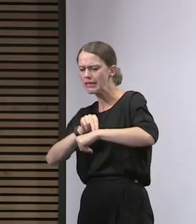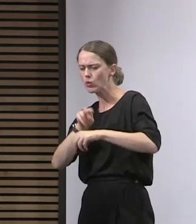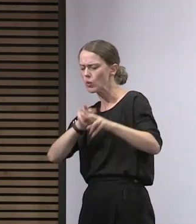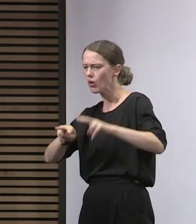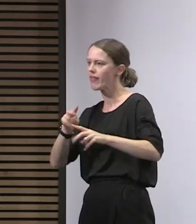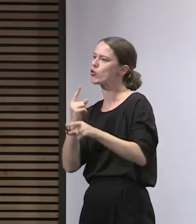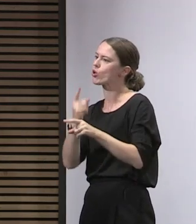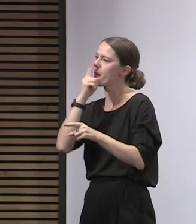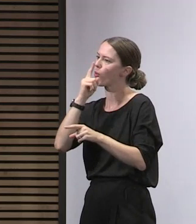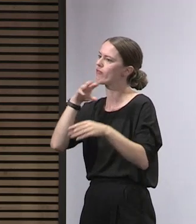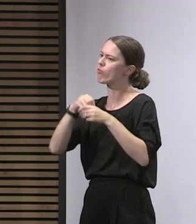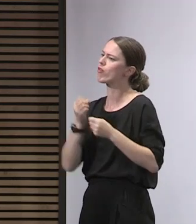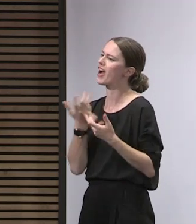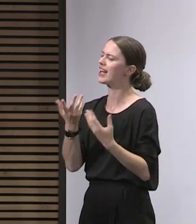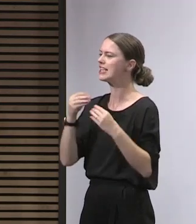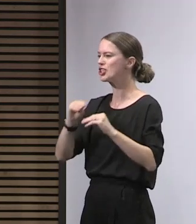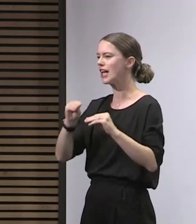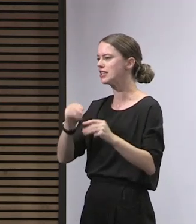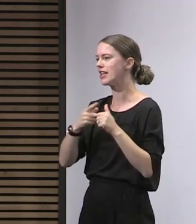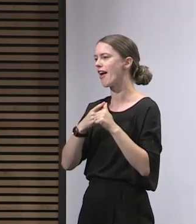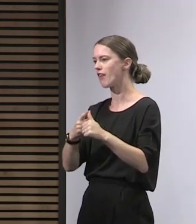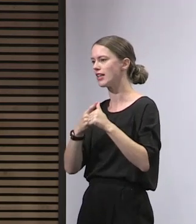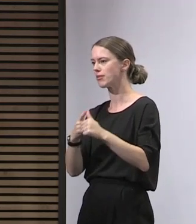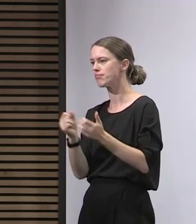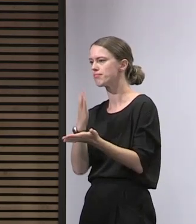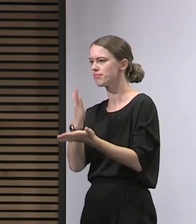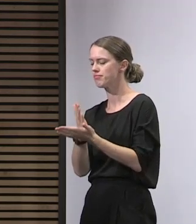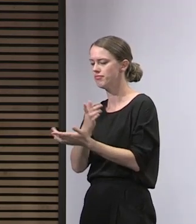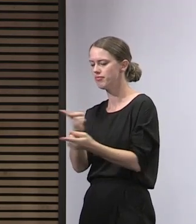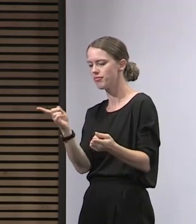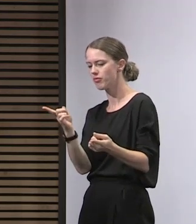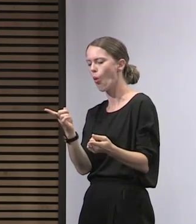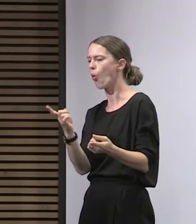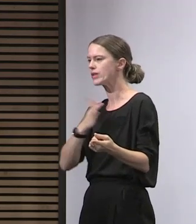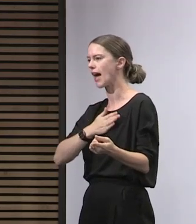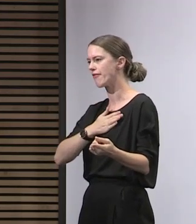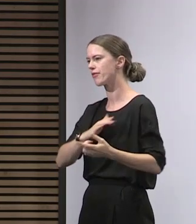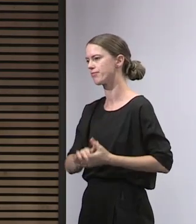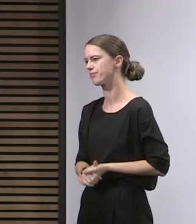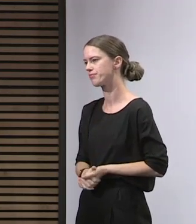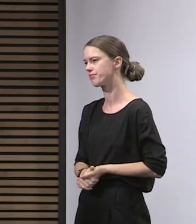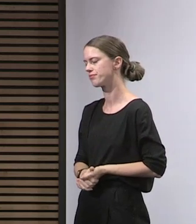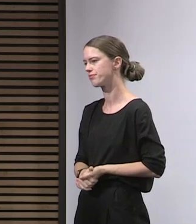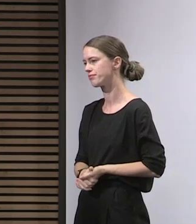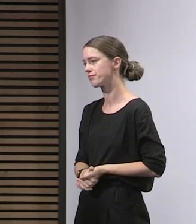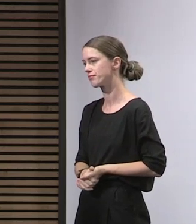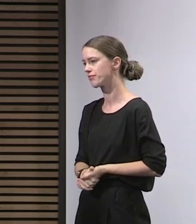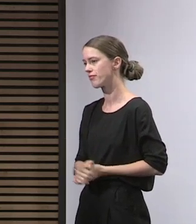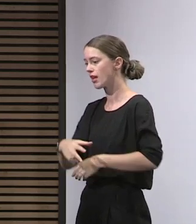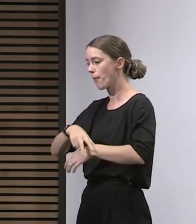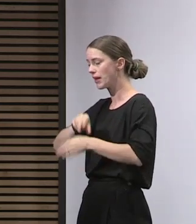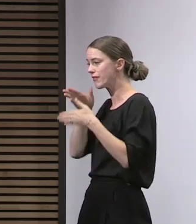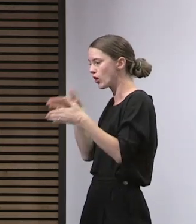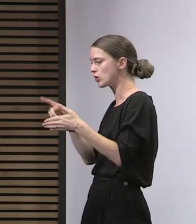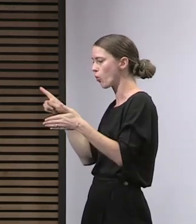those involved and have provided education and advice to ensure the safety of all members of our communities. The police focus remains